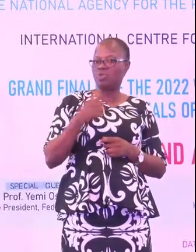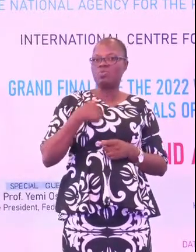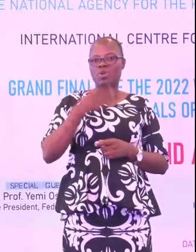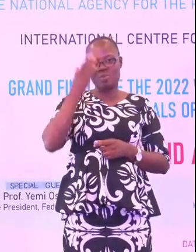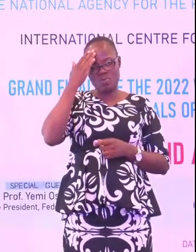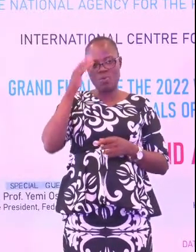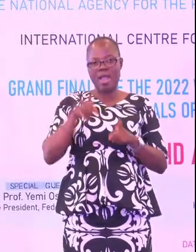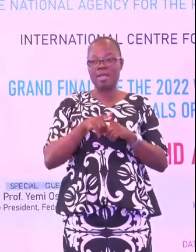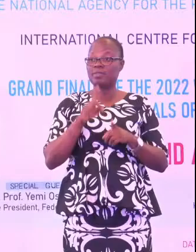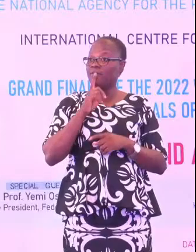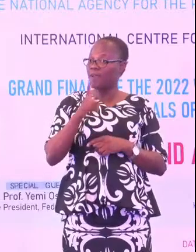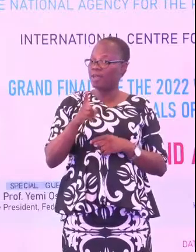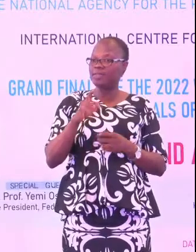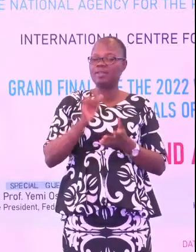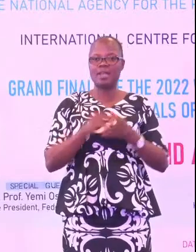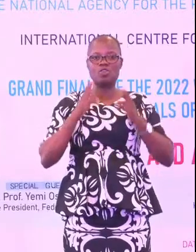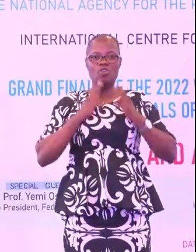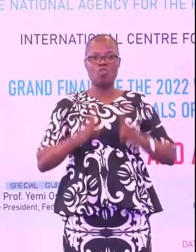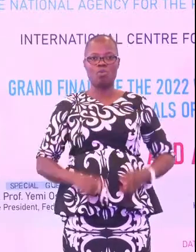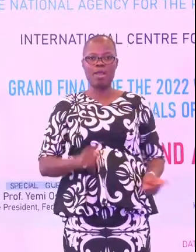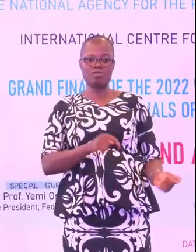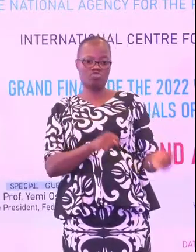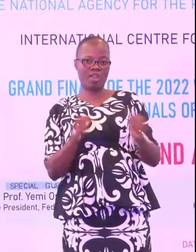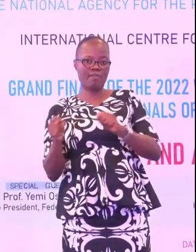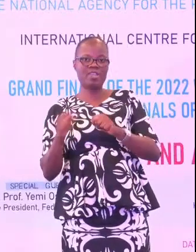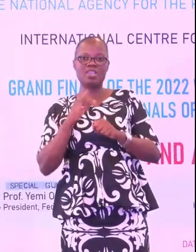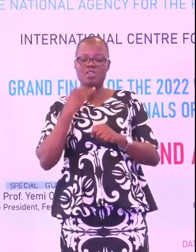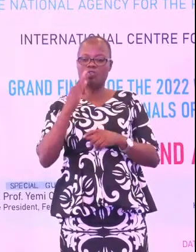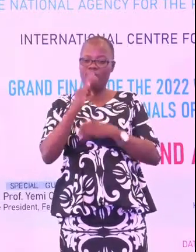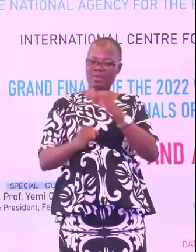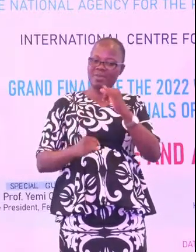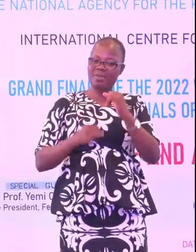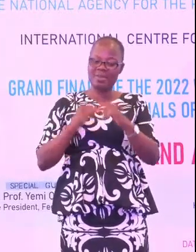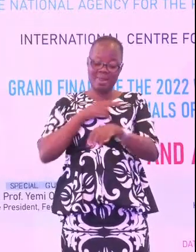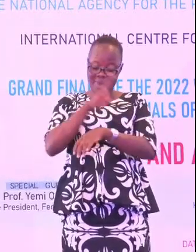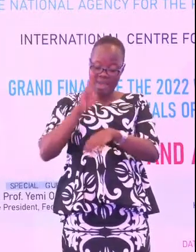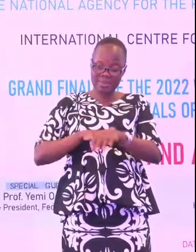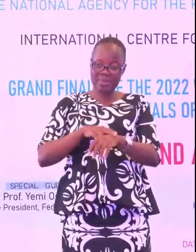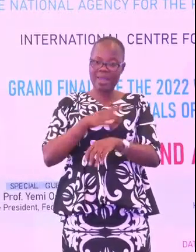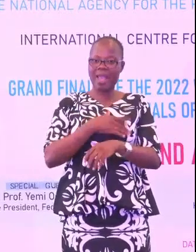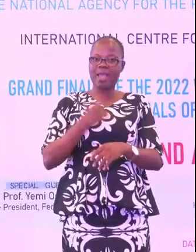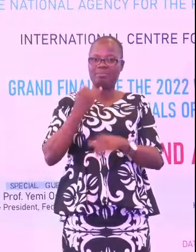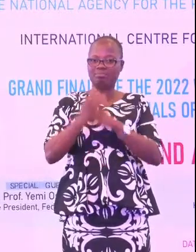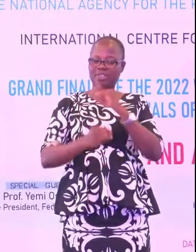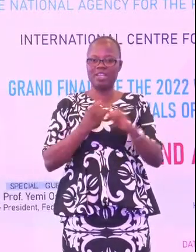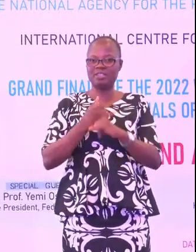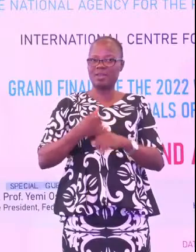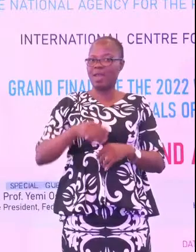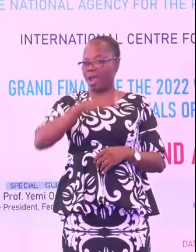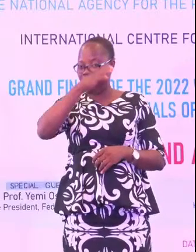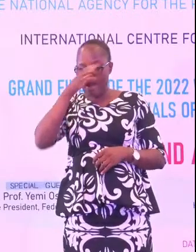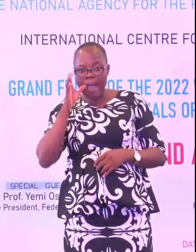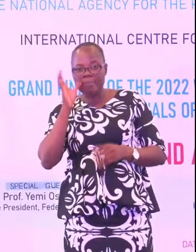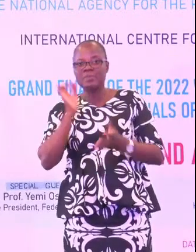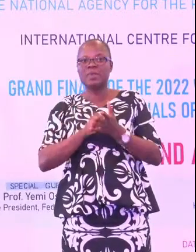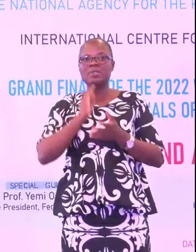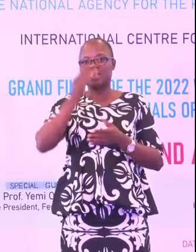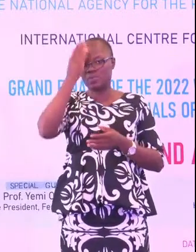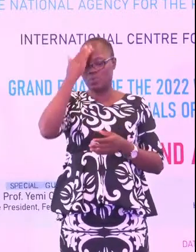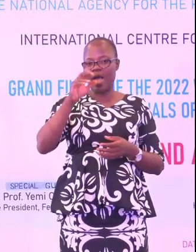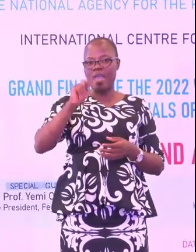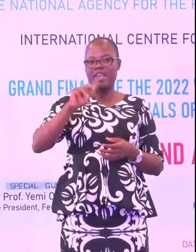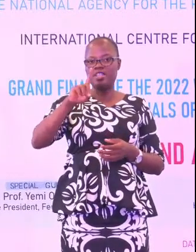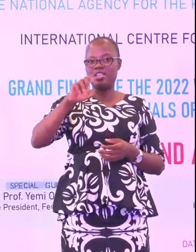as a fact that human trafficking is transnational as well as national crime. And that is where NDLA comes